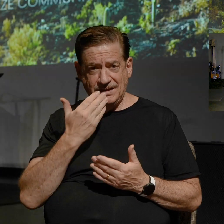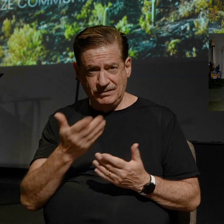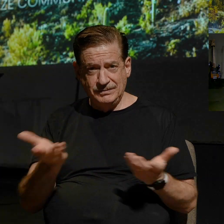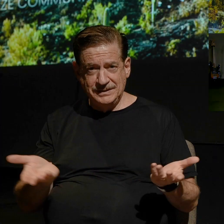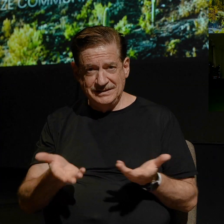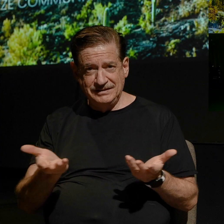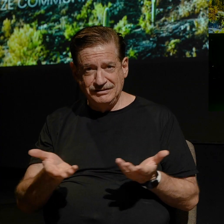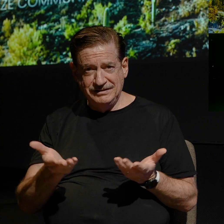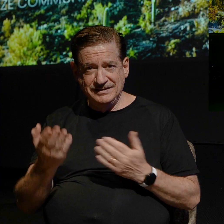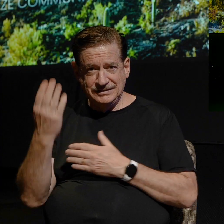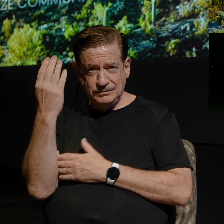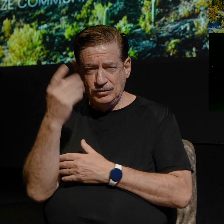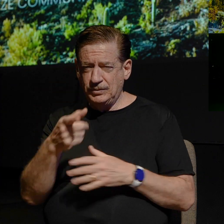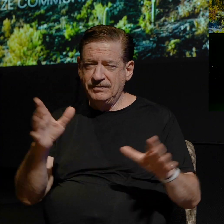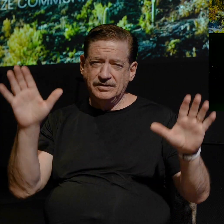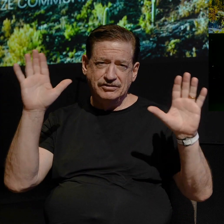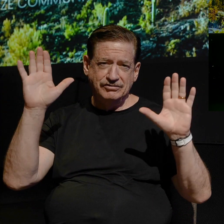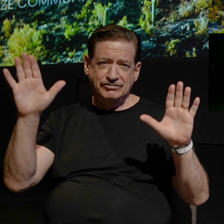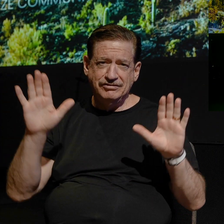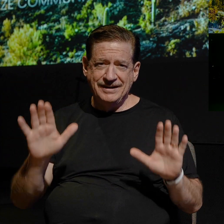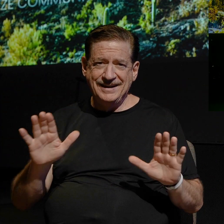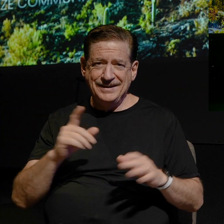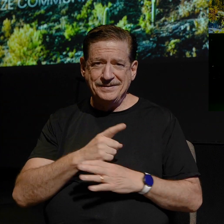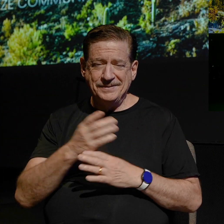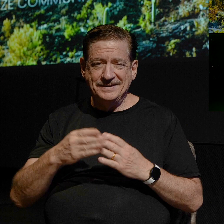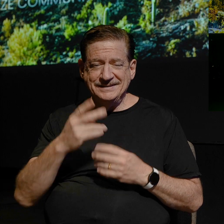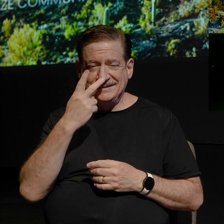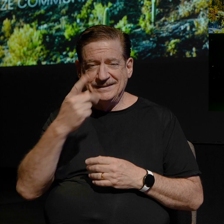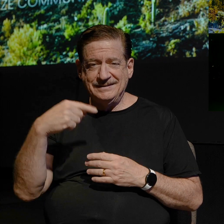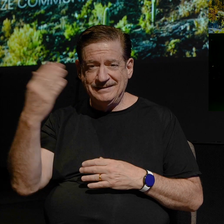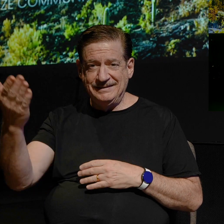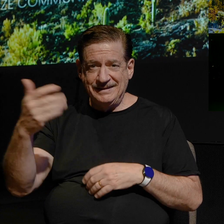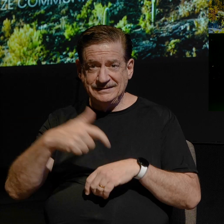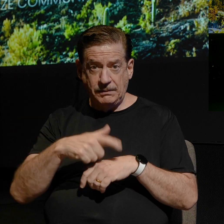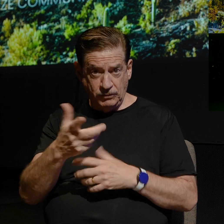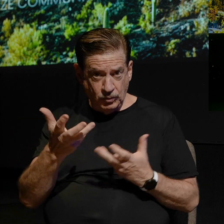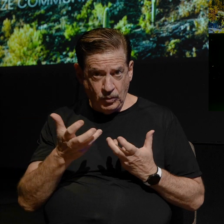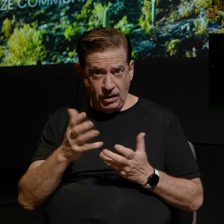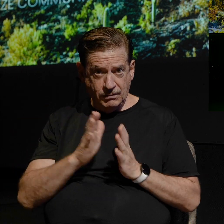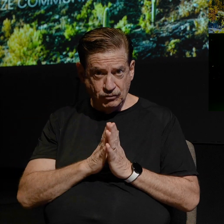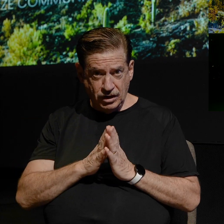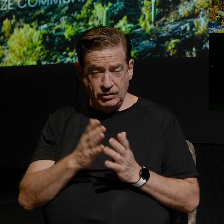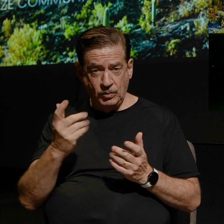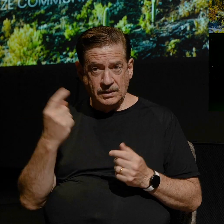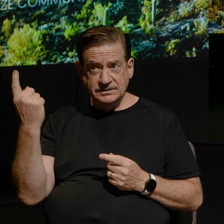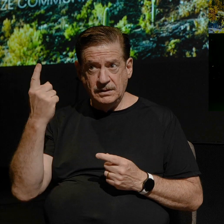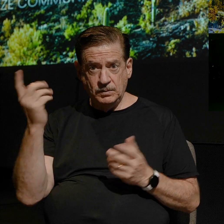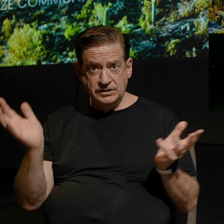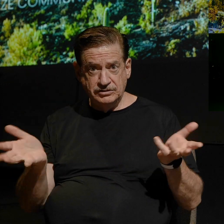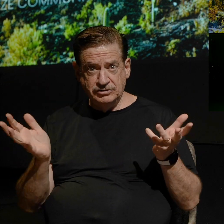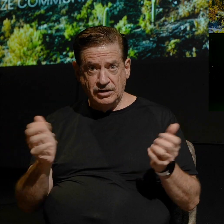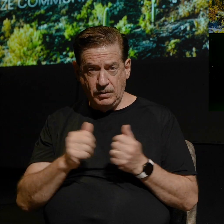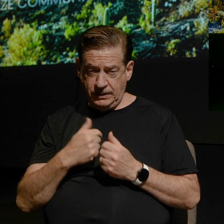here this morning. Have a great weekend. We'll see you next time. If you want prayer or if you want someone to talk